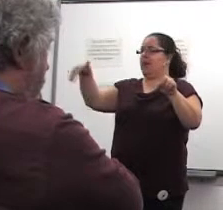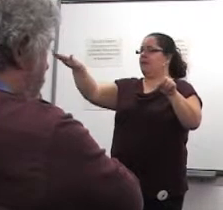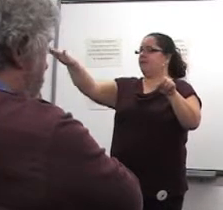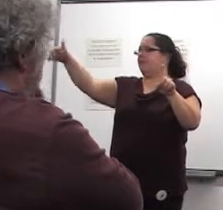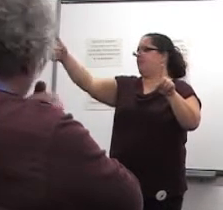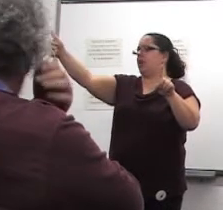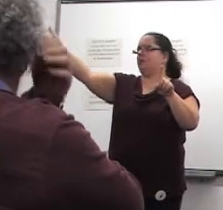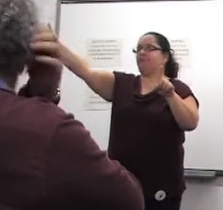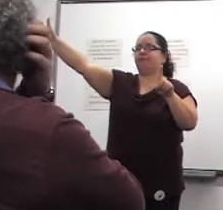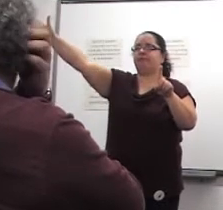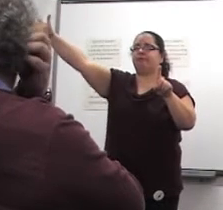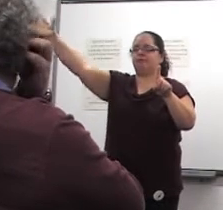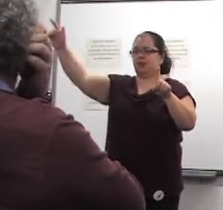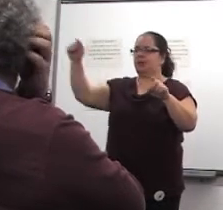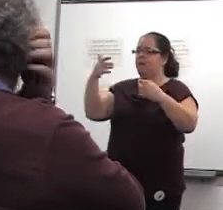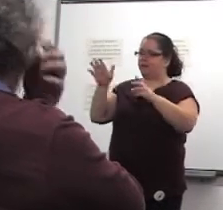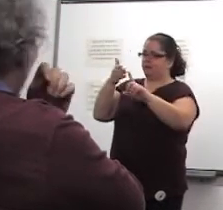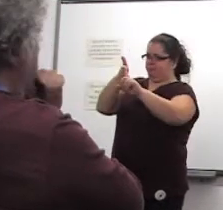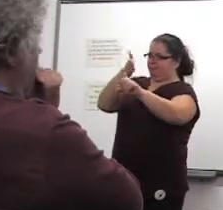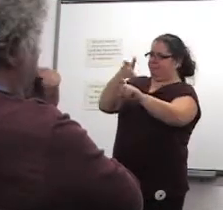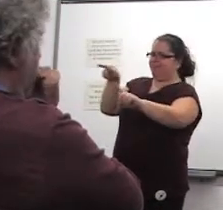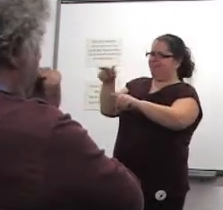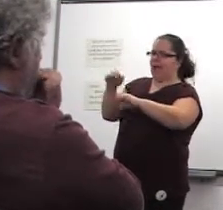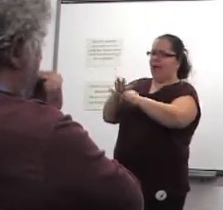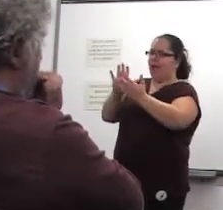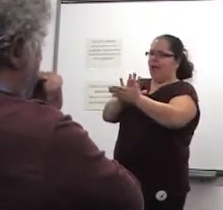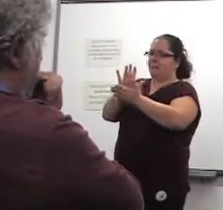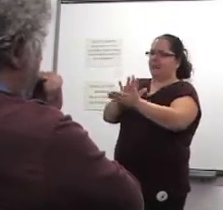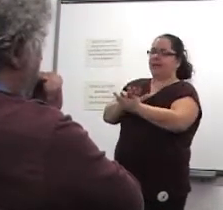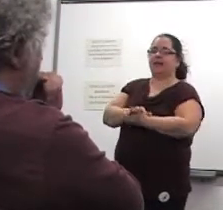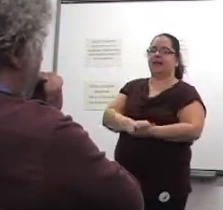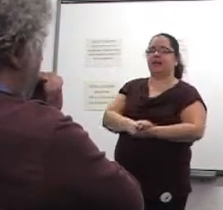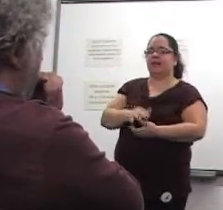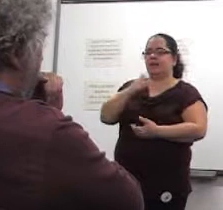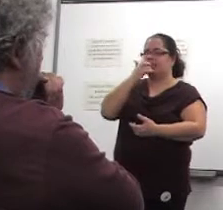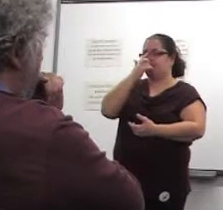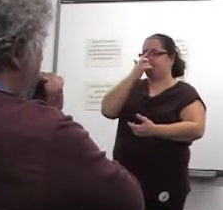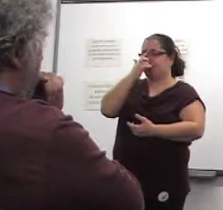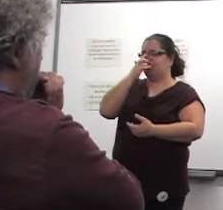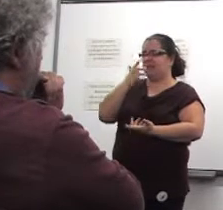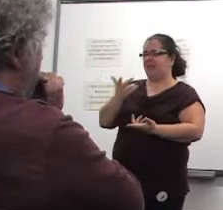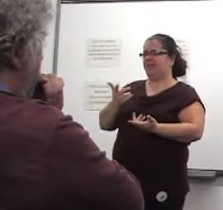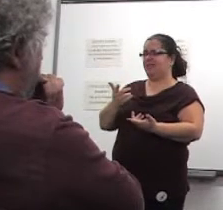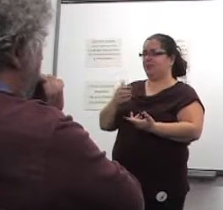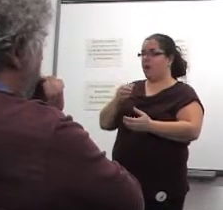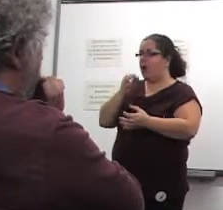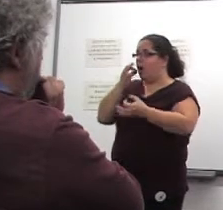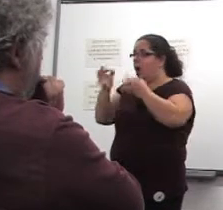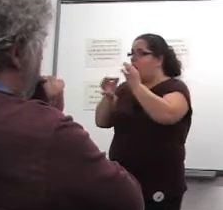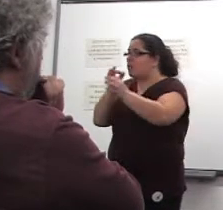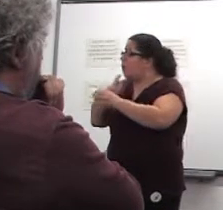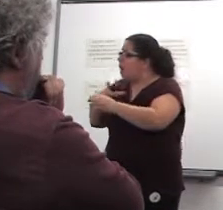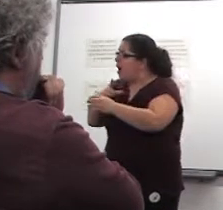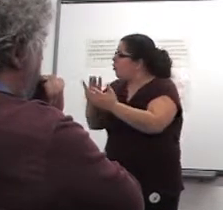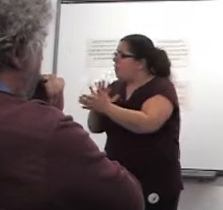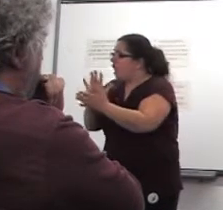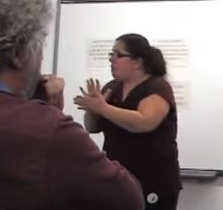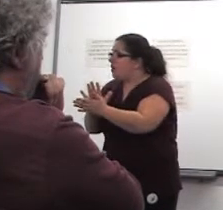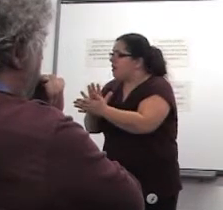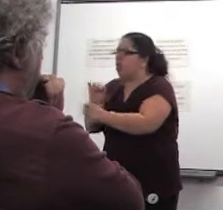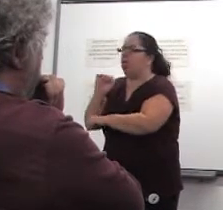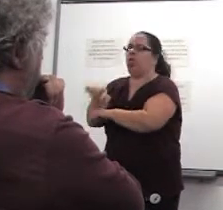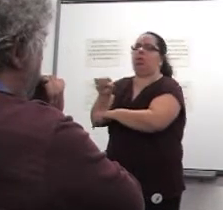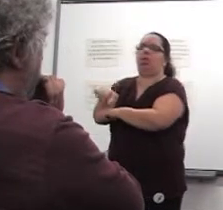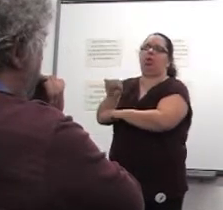He had noticed that she was unhappy, but he had not cared enough to inquire why, or do anything about